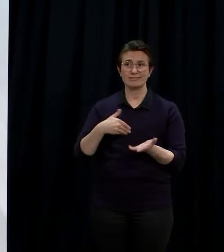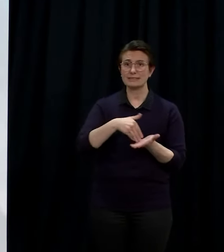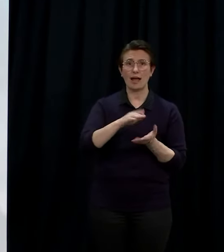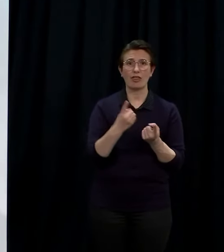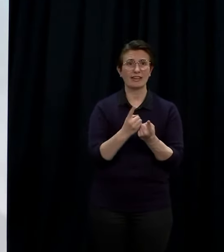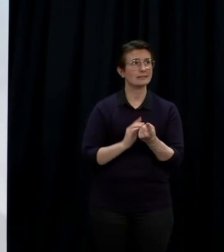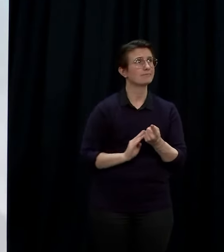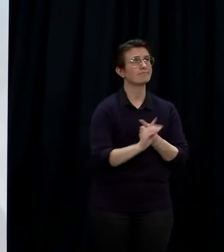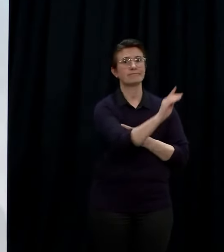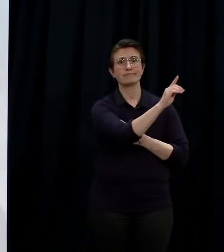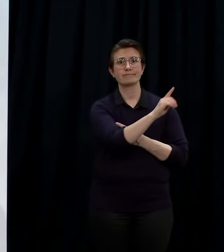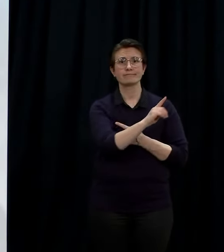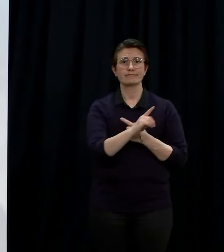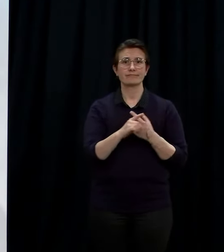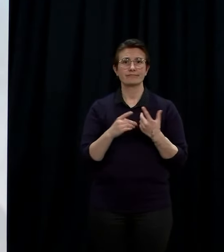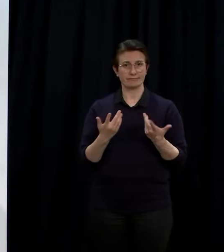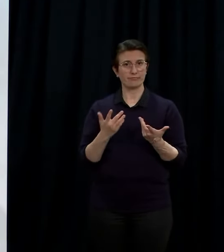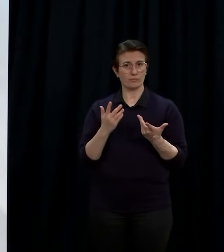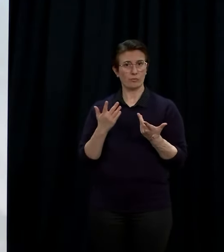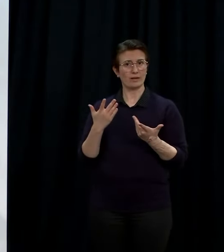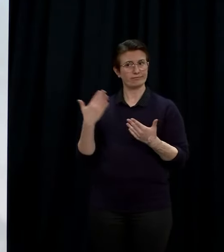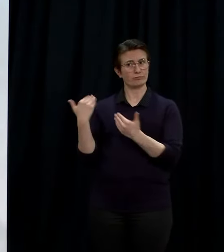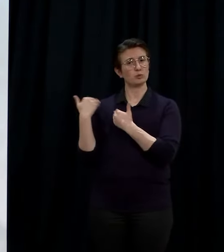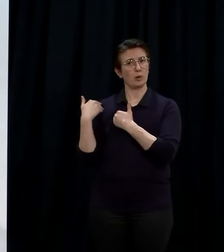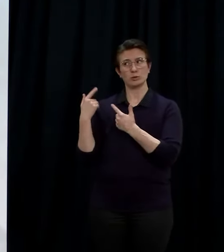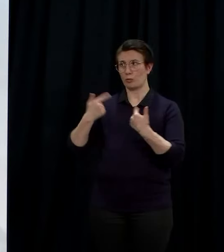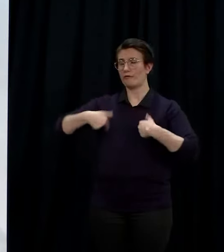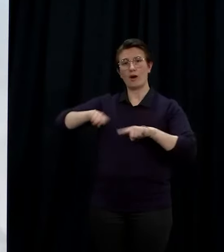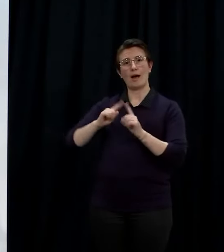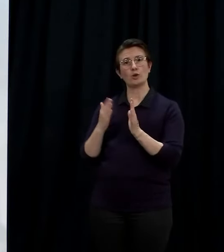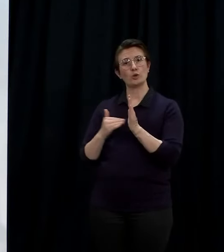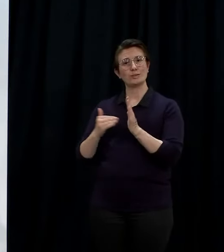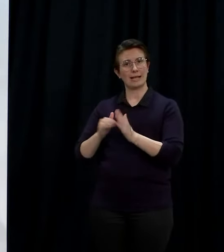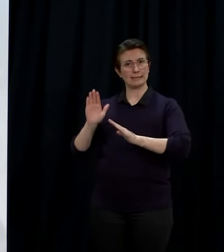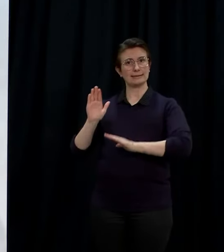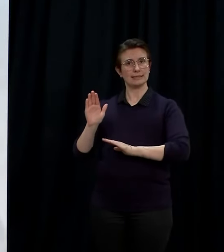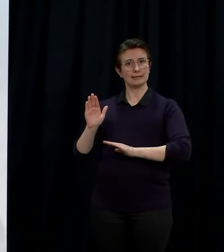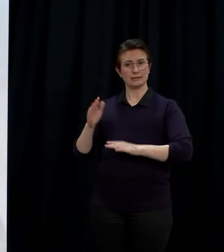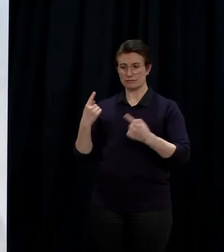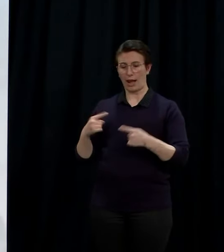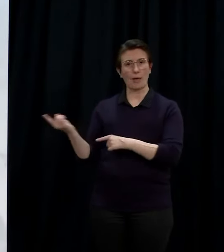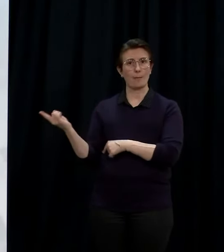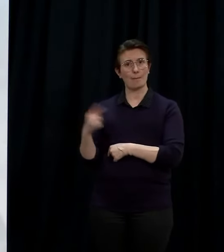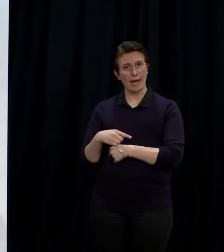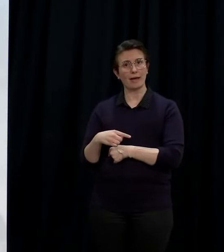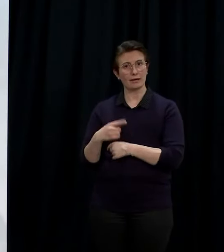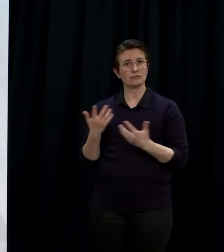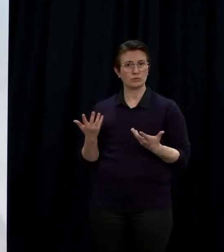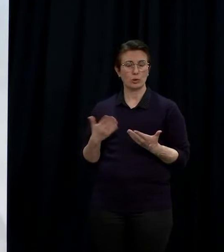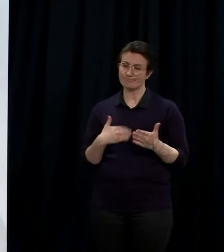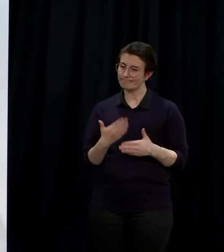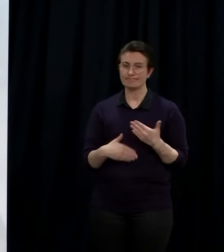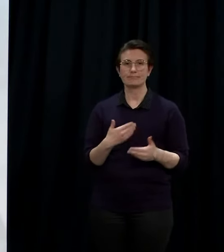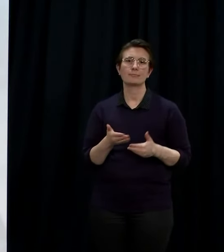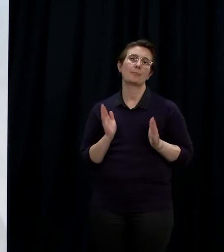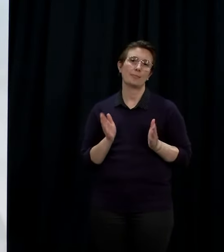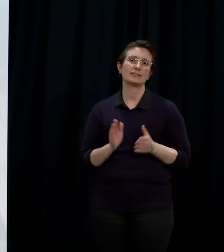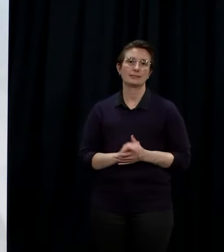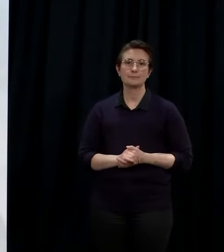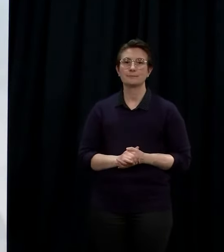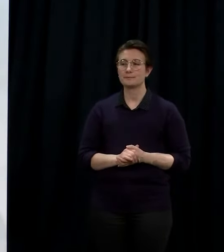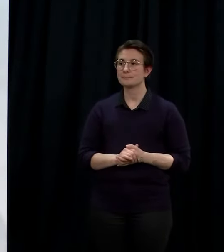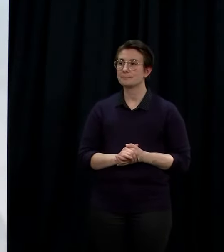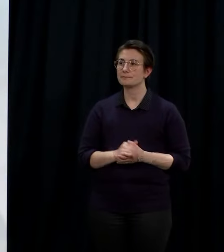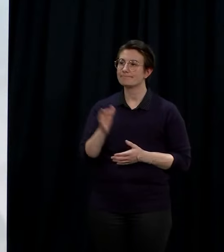to continue to allow that. But So what we can do is make it as safe as possible. So just yesterday you said that you didn't want to